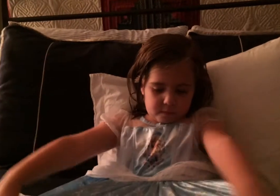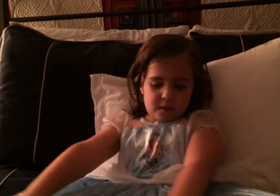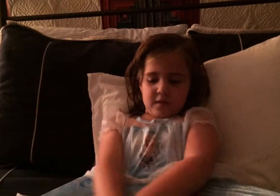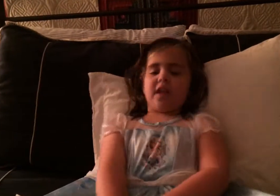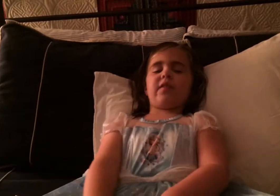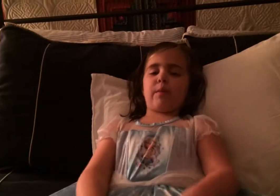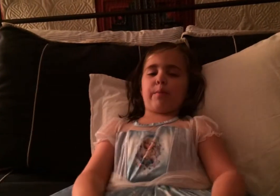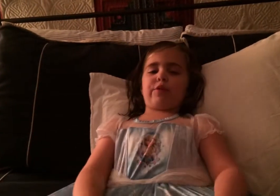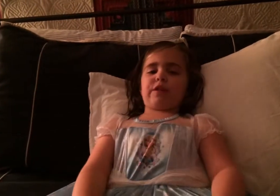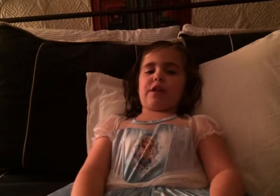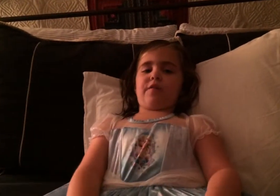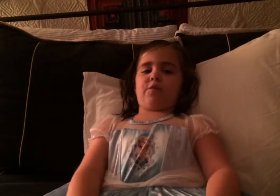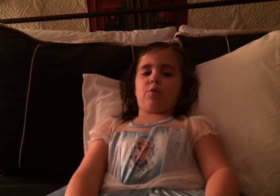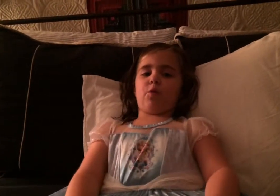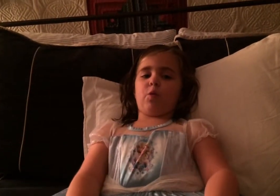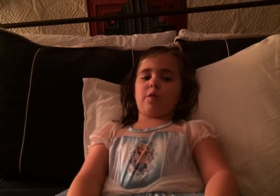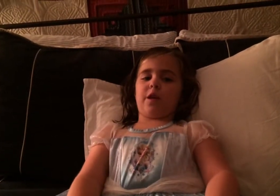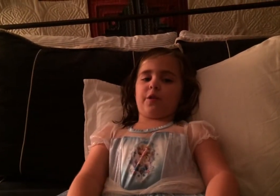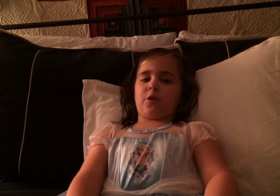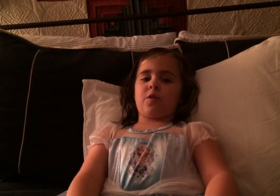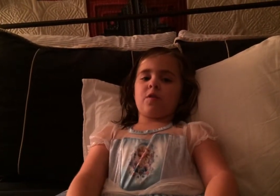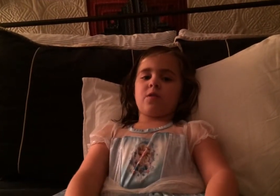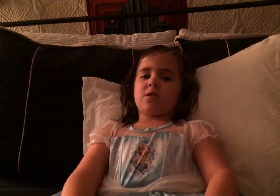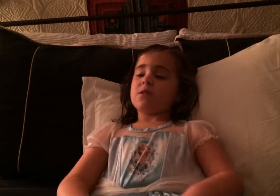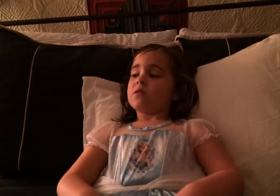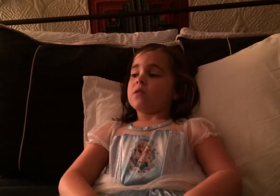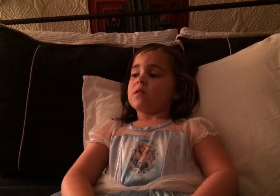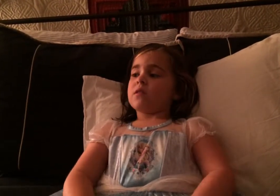Can't remember the sign for old either. What's turkey?